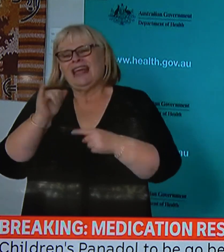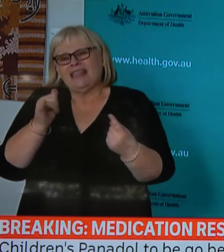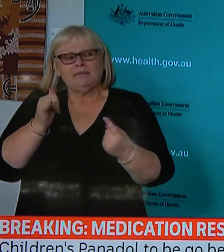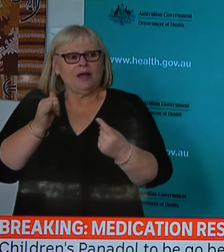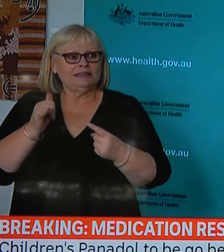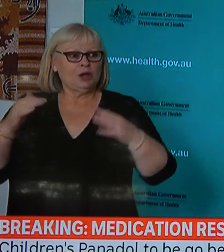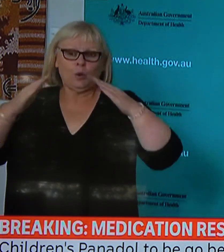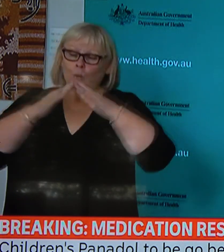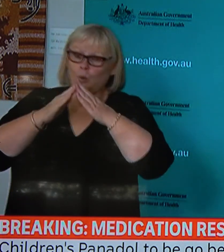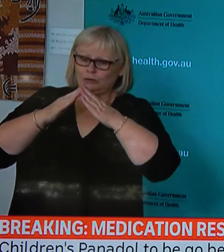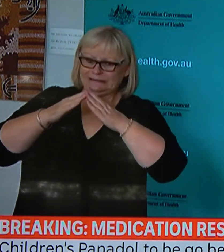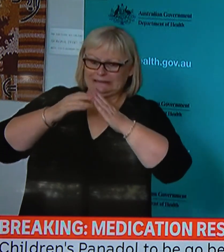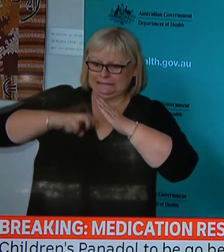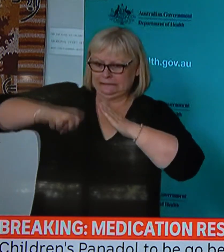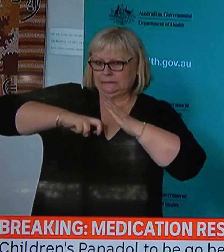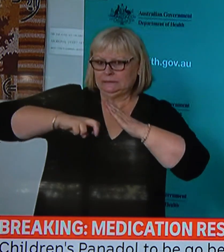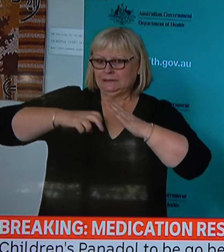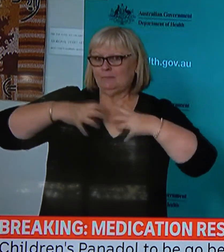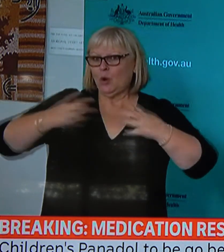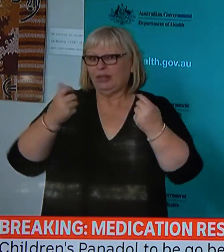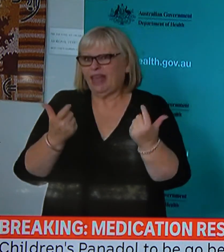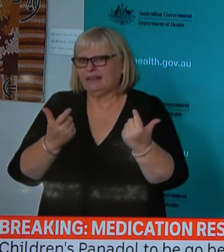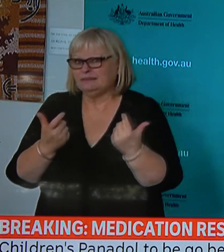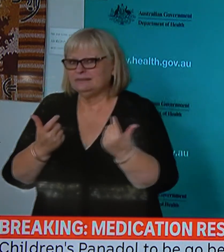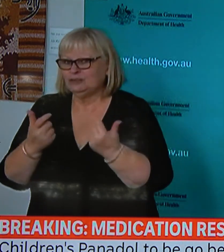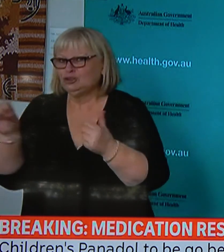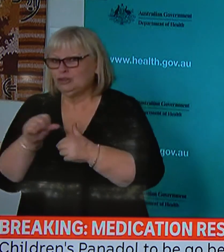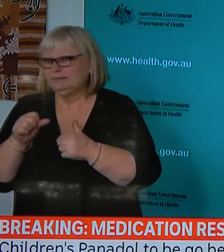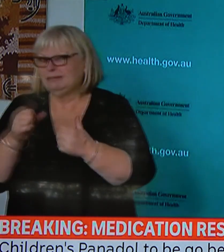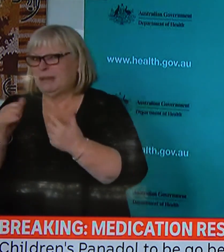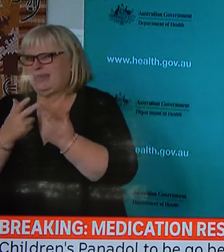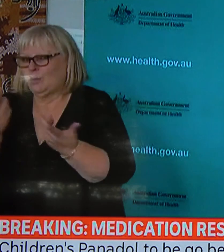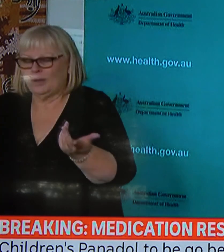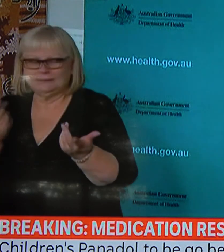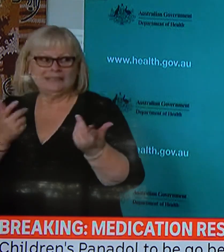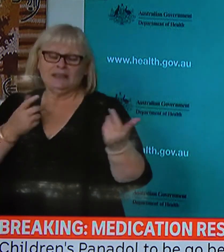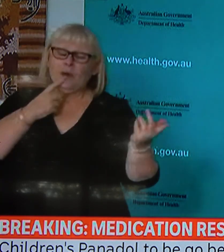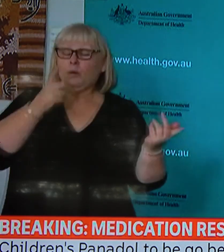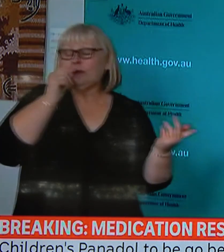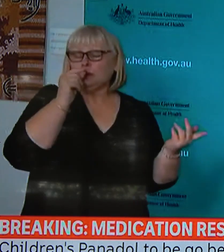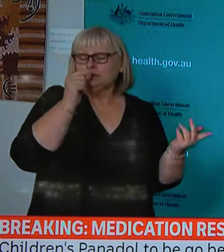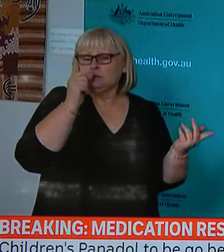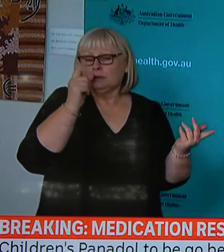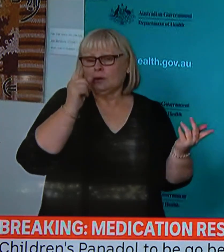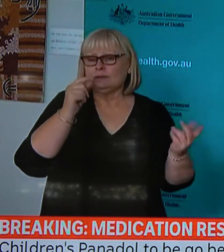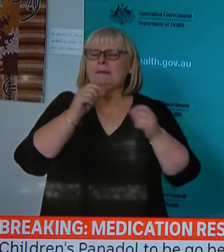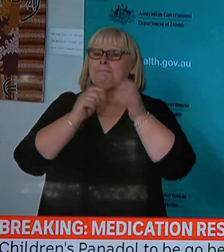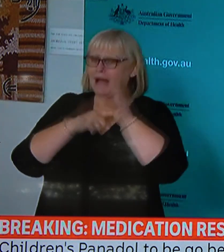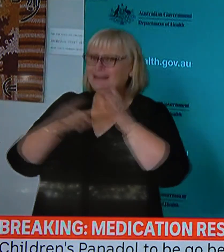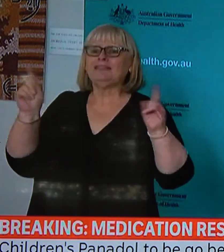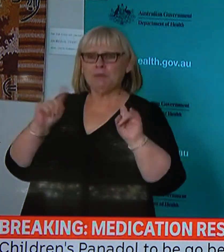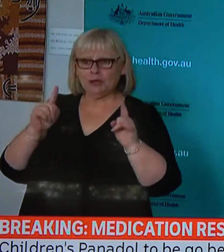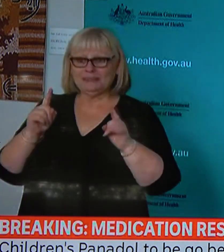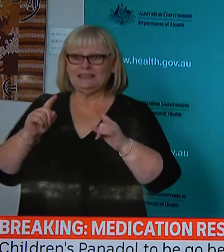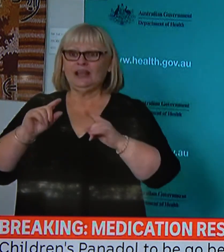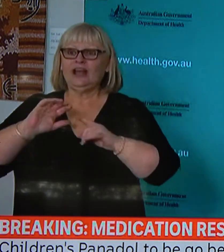might quarantine themselves with more rigour than otherwise. Is that not a strategy that could be pursued? It could be pursued, but our general message to